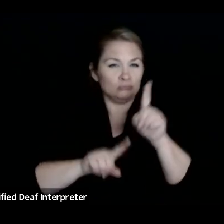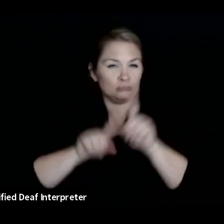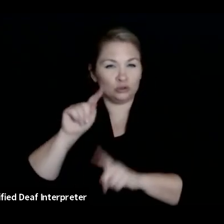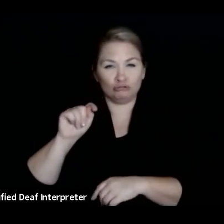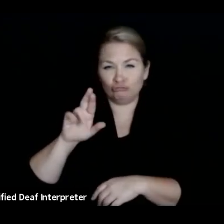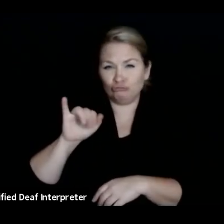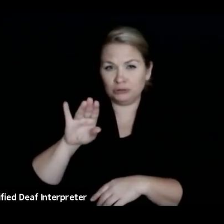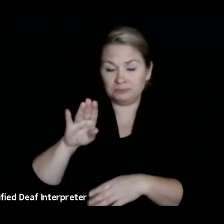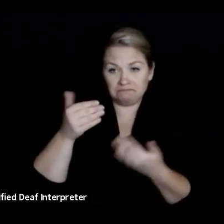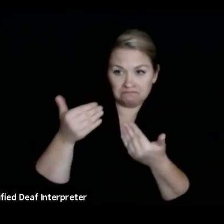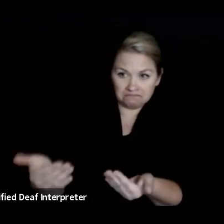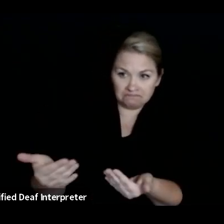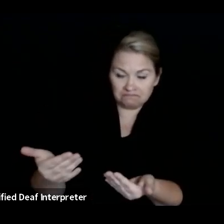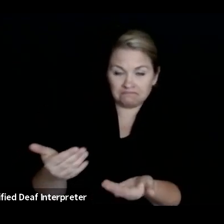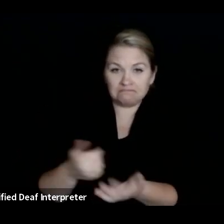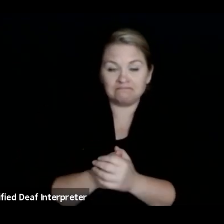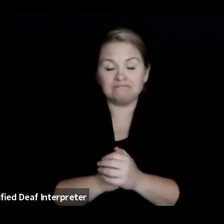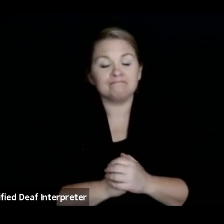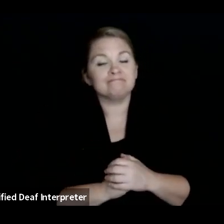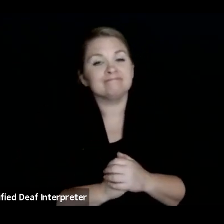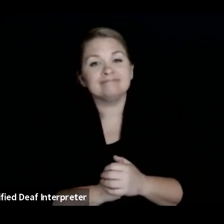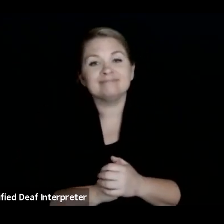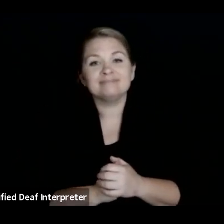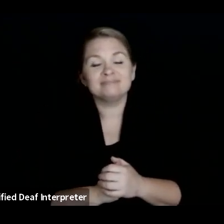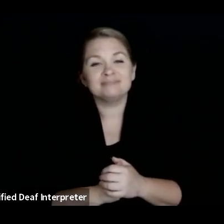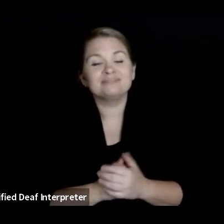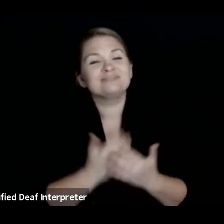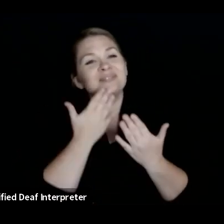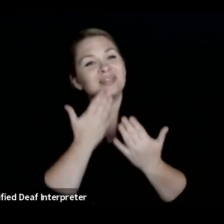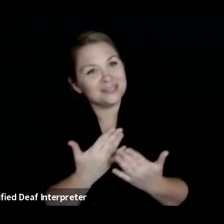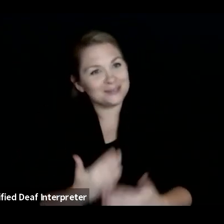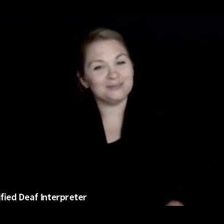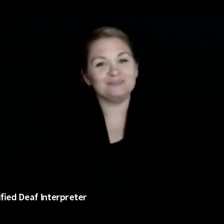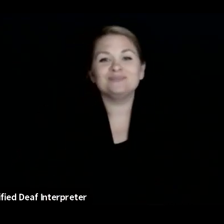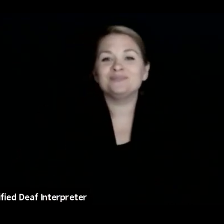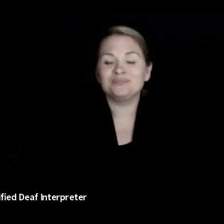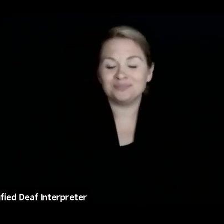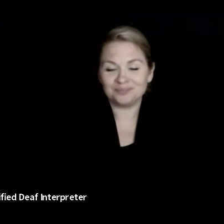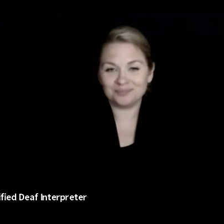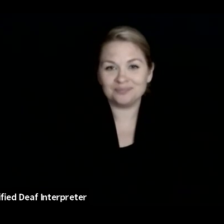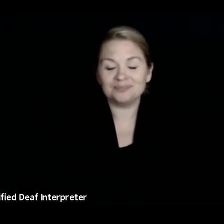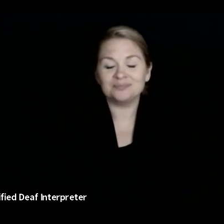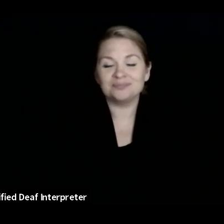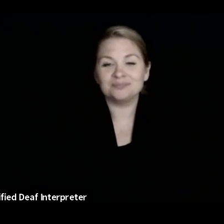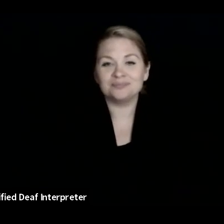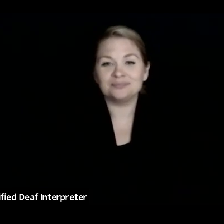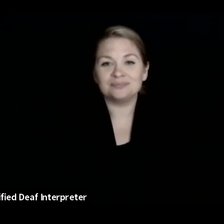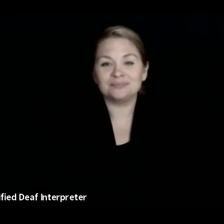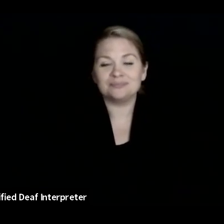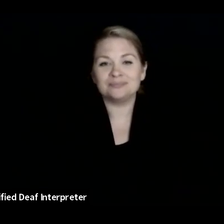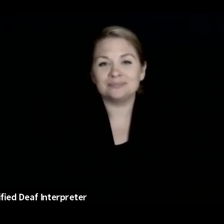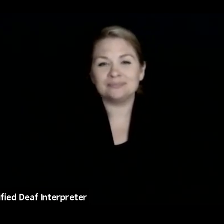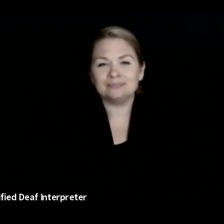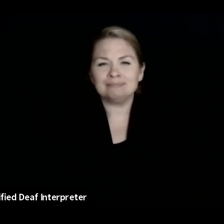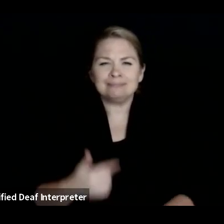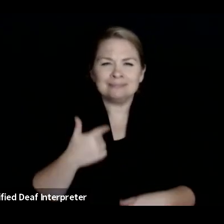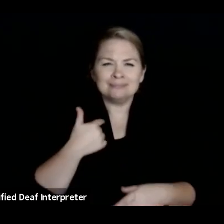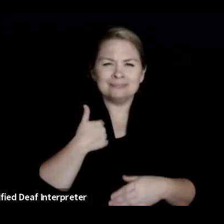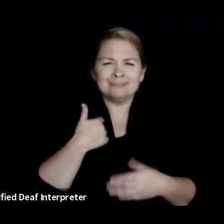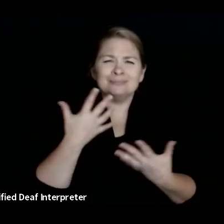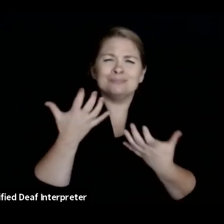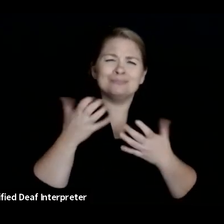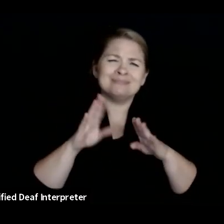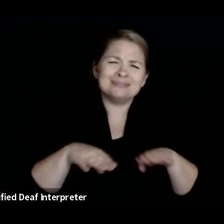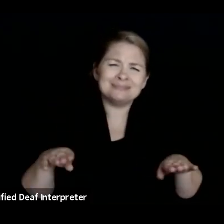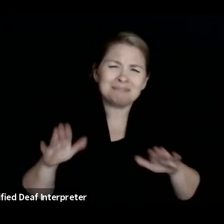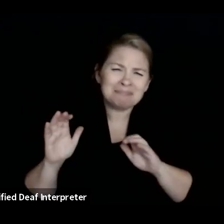Yeah, thanks, Chris. I'm just thinking, I'm not sure which is greater, my desire to get my kids back to school and out of the house or my kids' desire to get out of